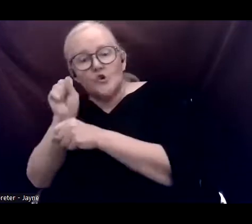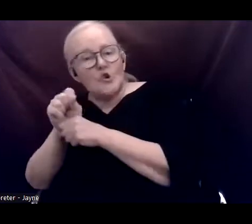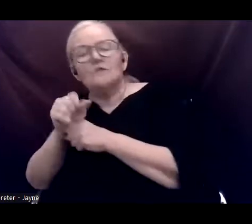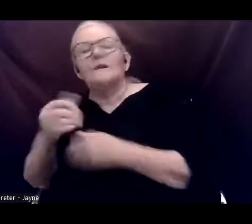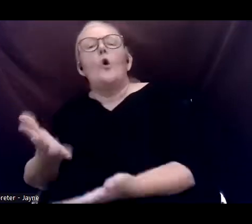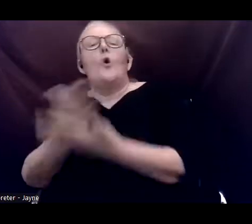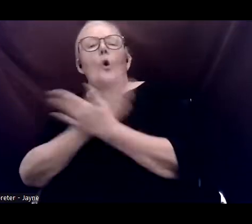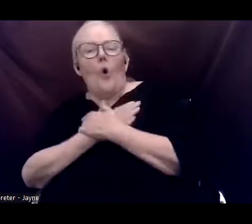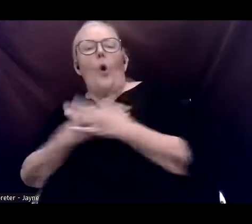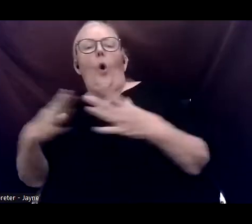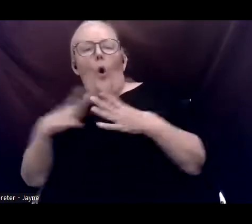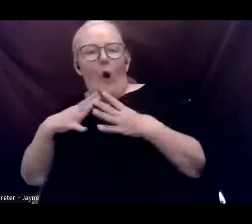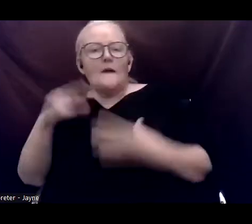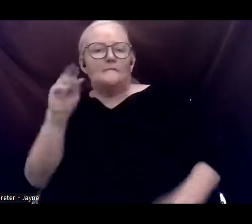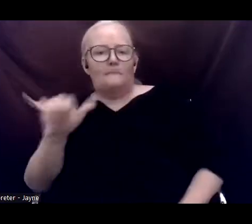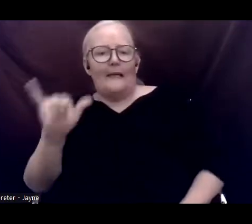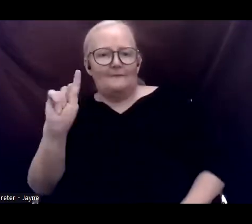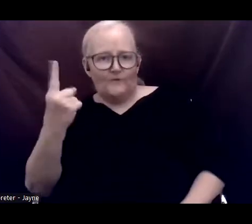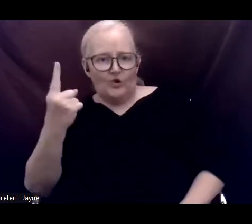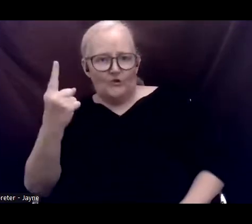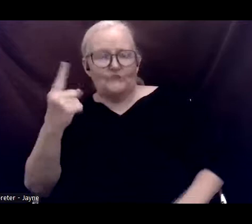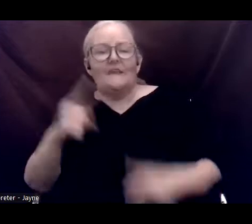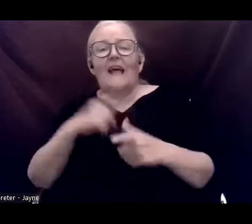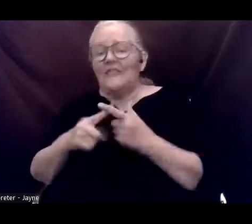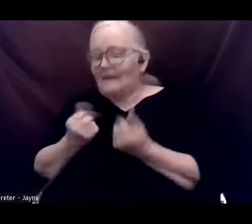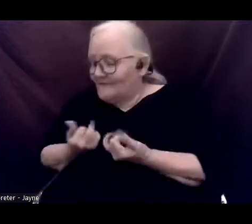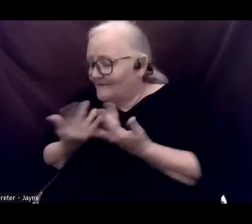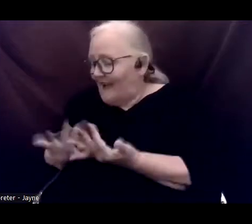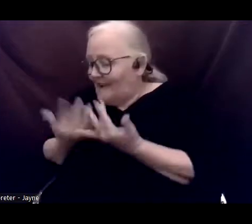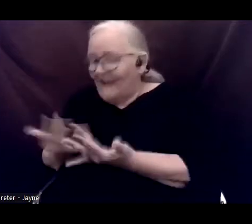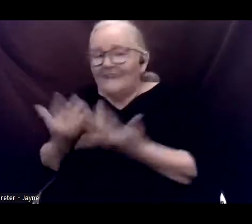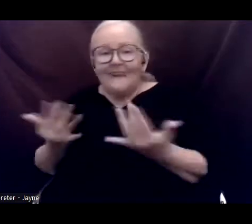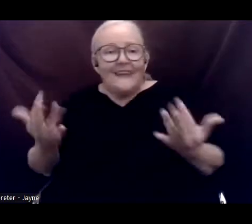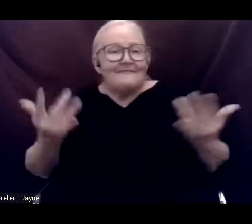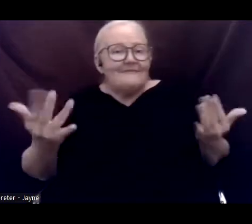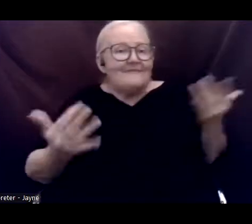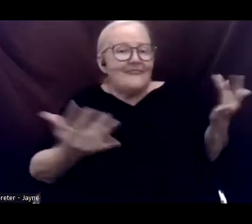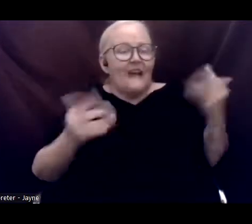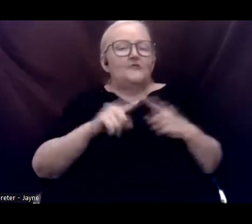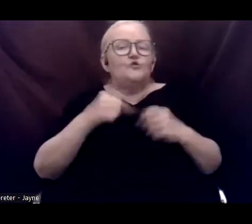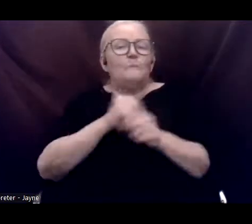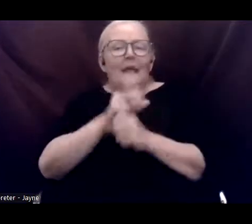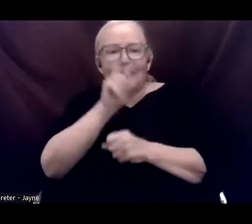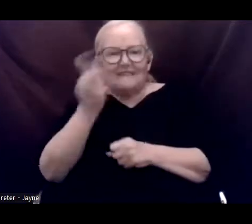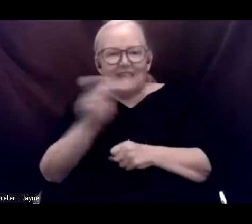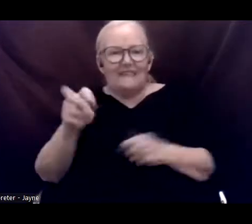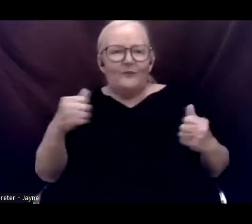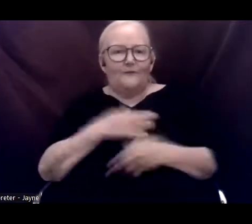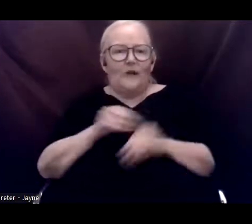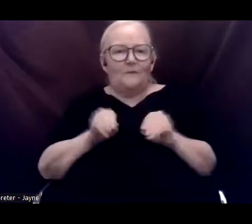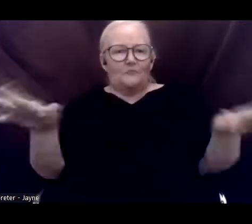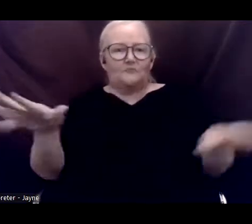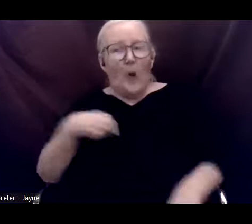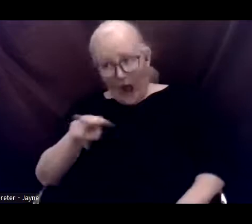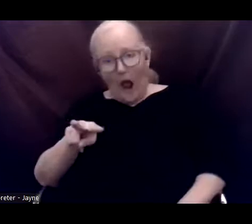off and celebrate with bonfires to scare away the snakes. I'd be okay with that. That sounds like a pretty good